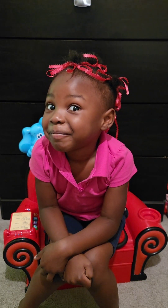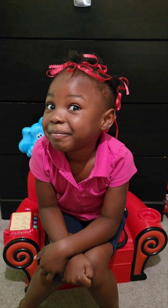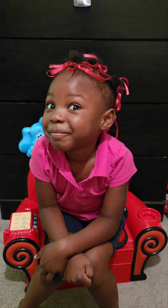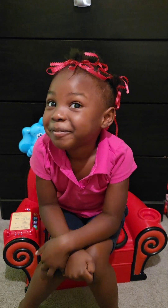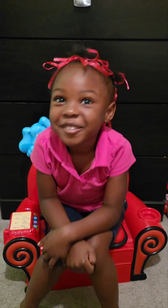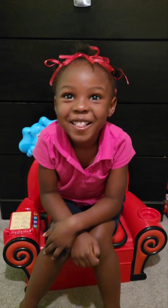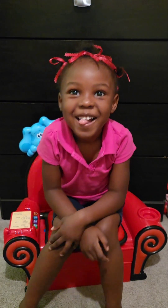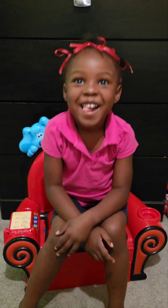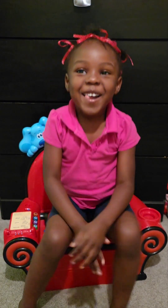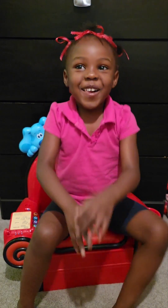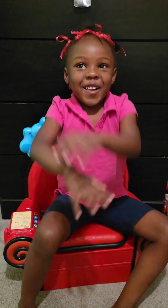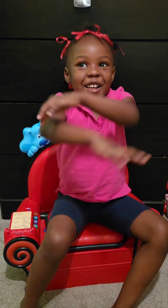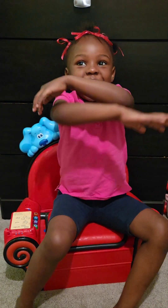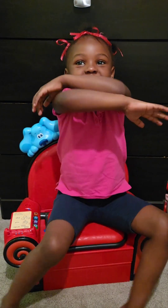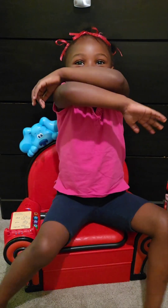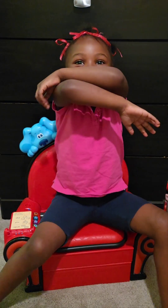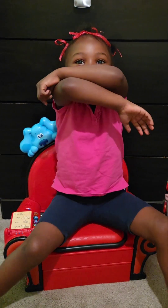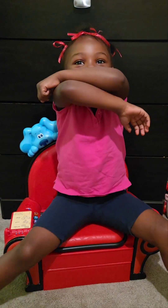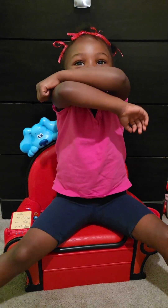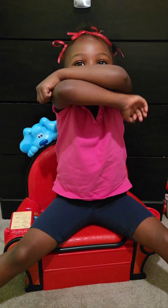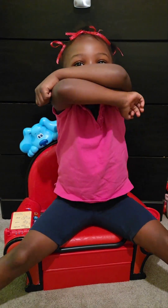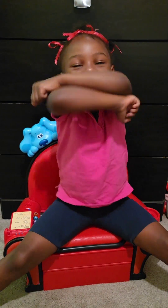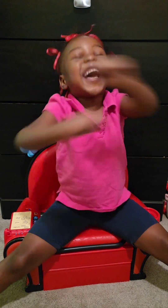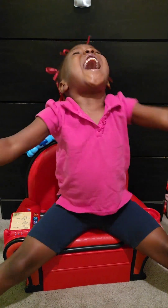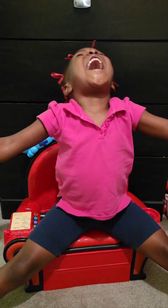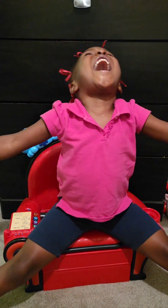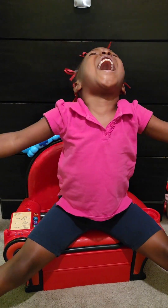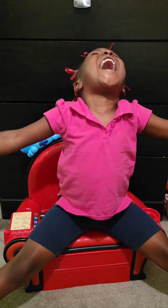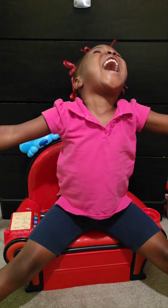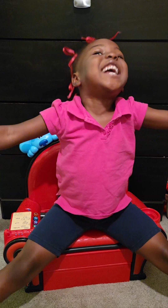It's learning time. It's sharing